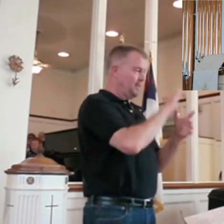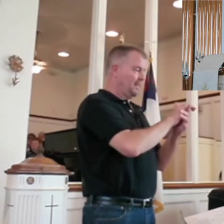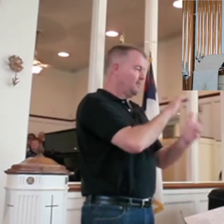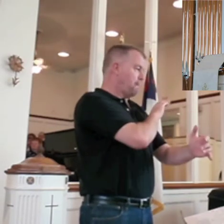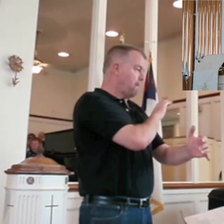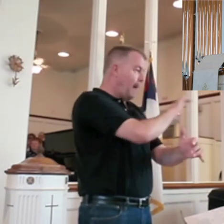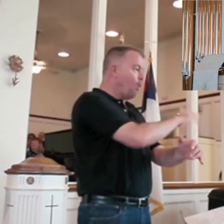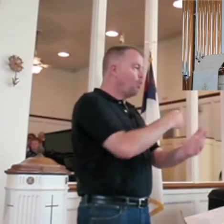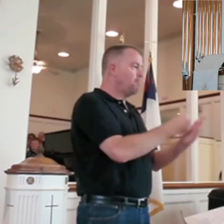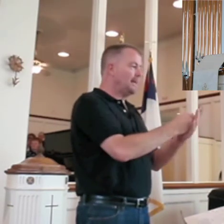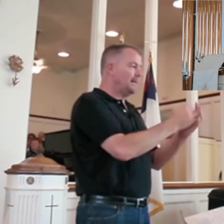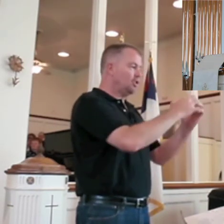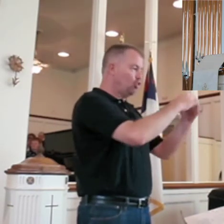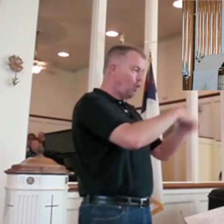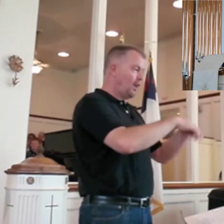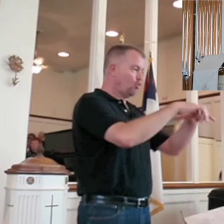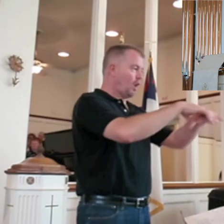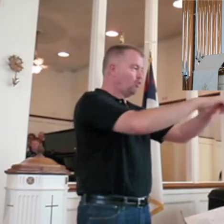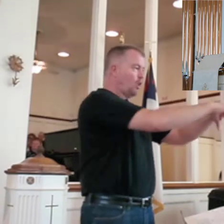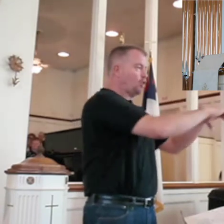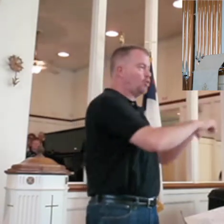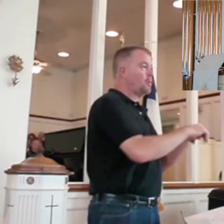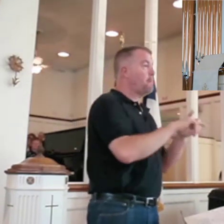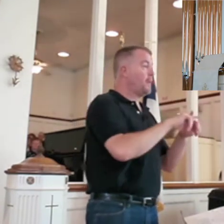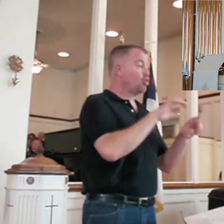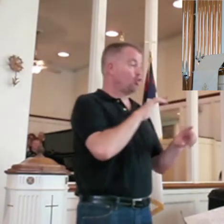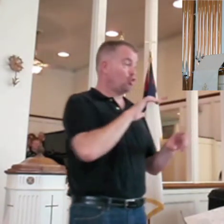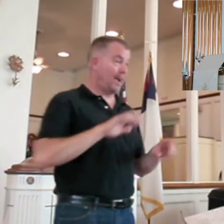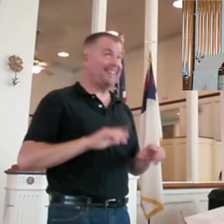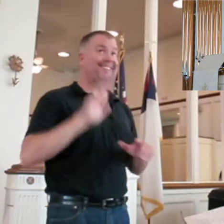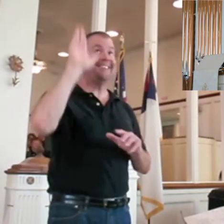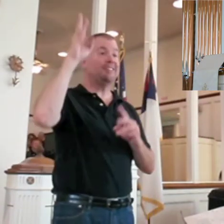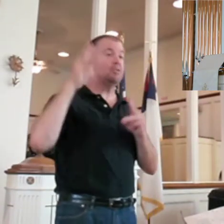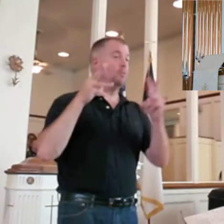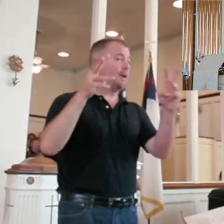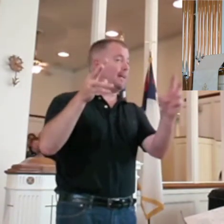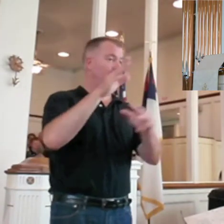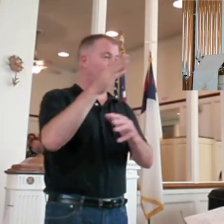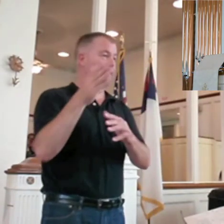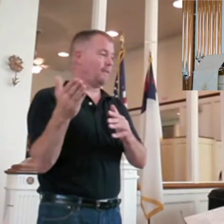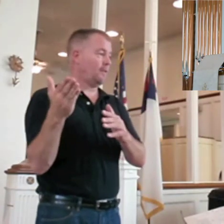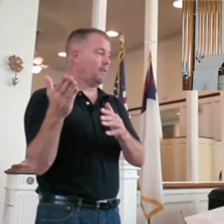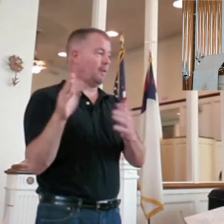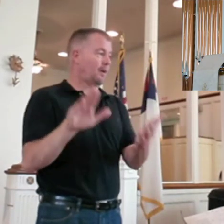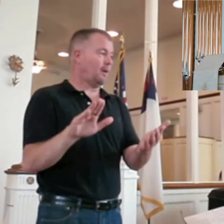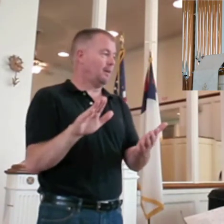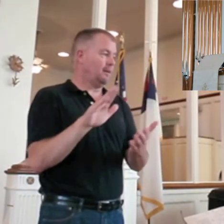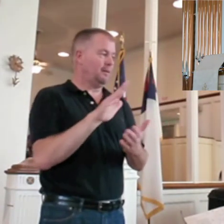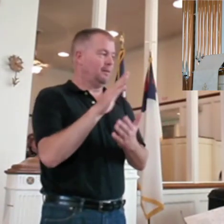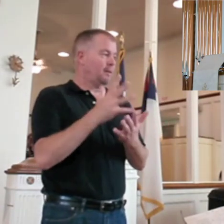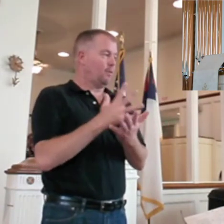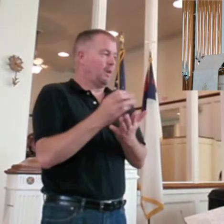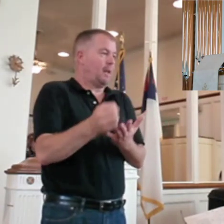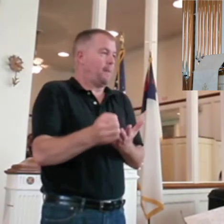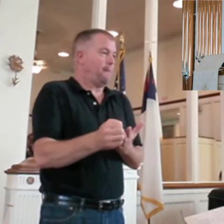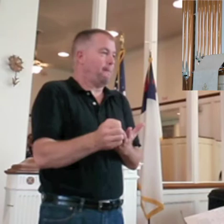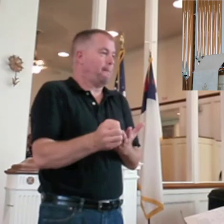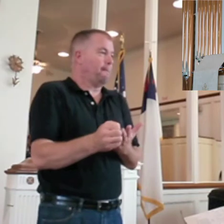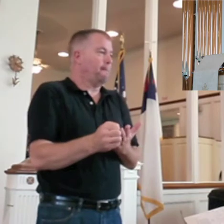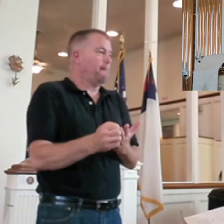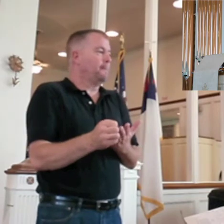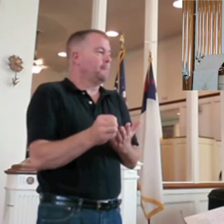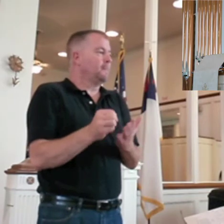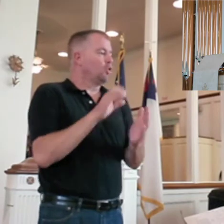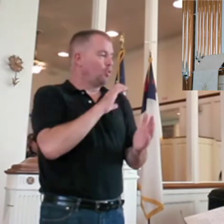tumbled. But the way of Christ, the king who rules by loving all people and identifying with